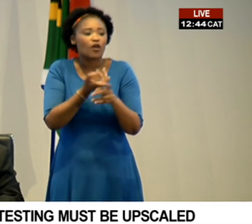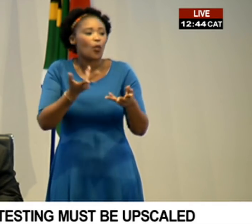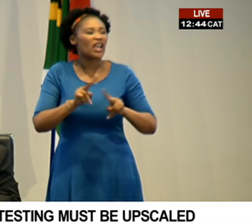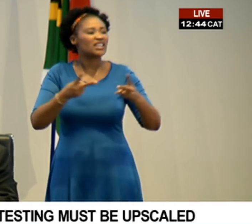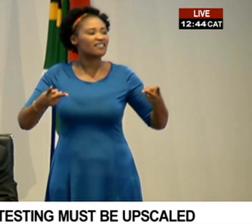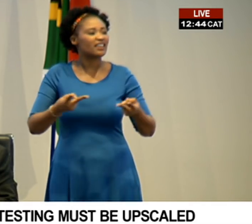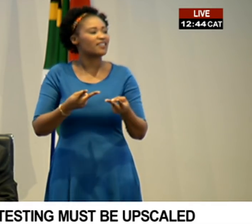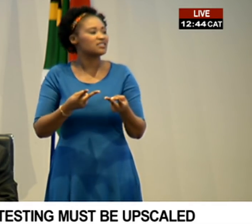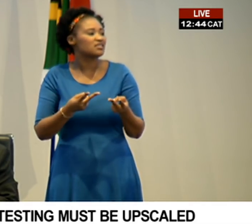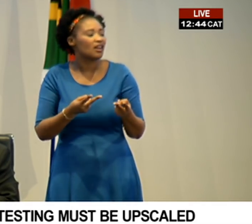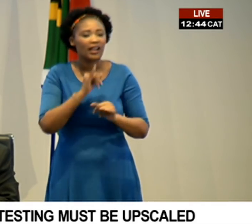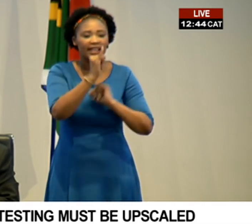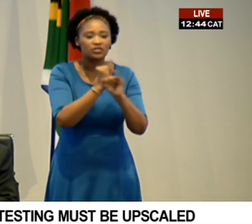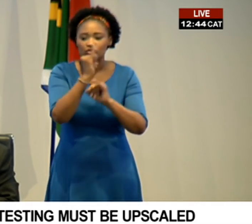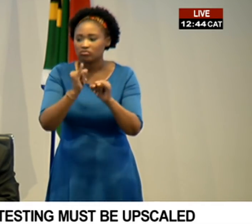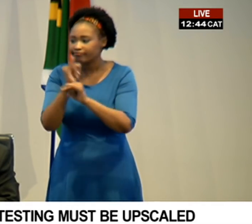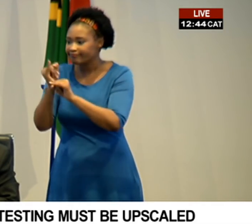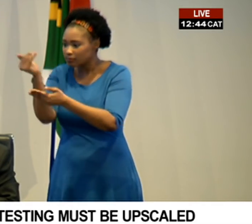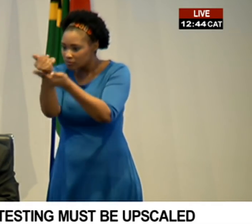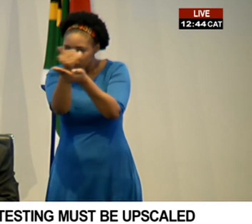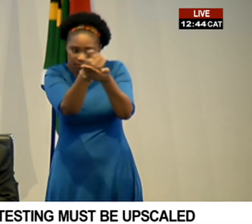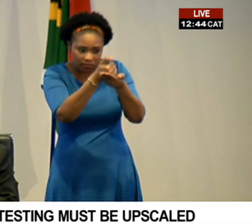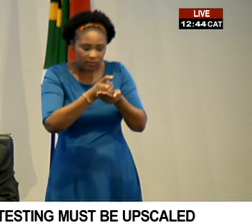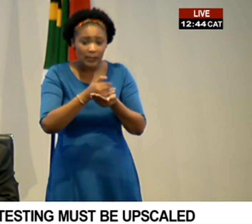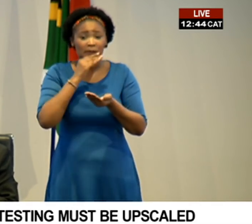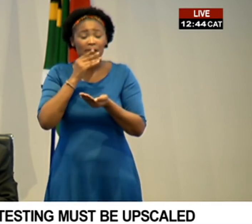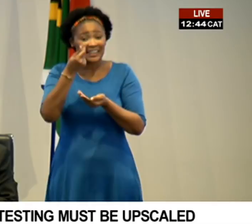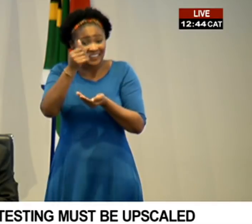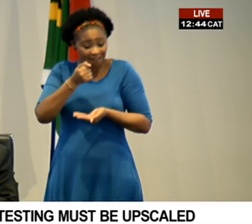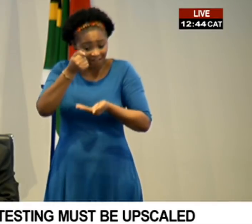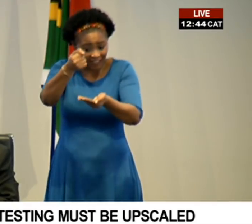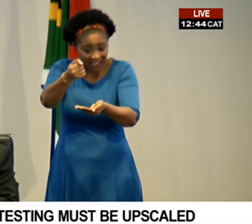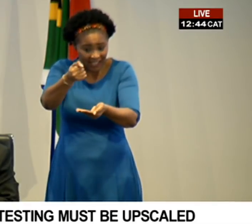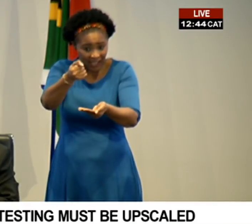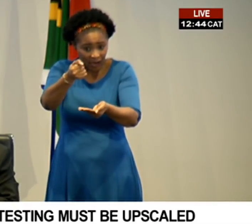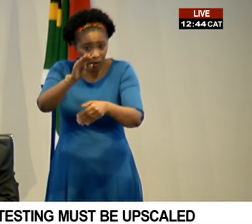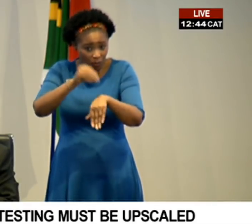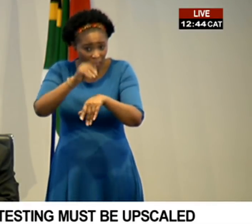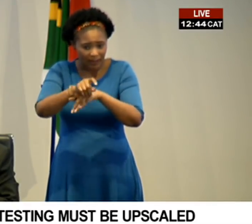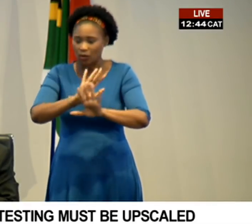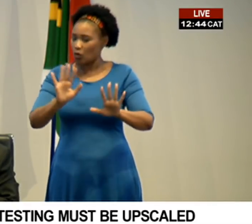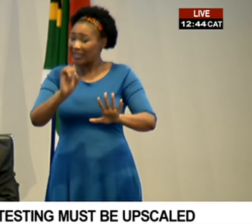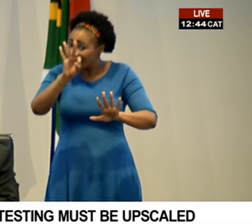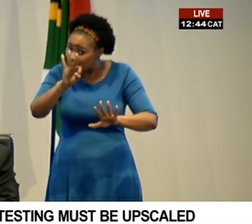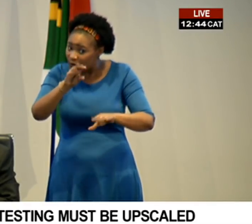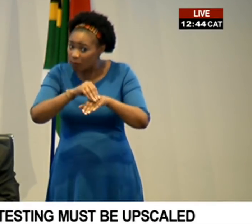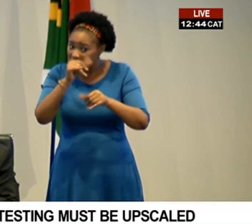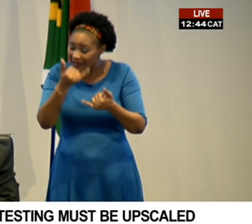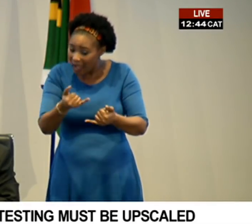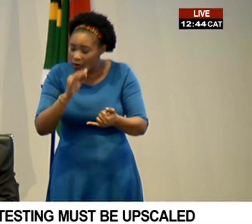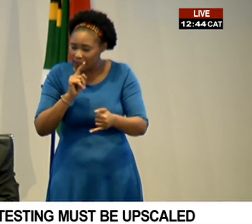should never be a problem. If it is a problem, it is a momentary problem. We have decided